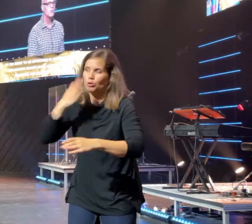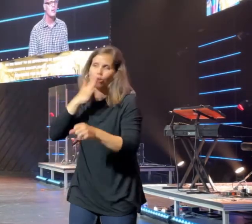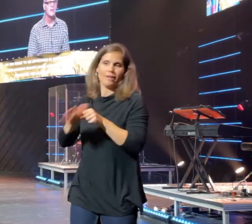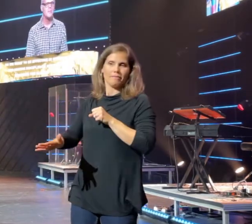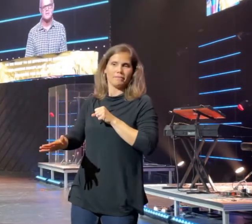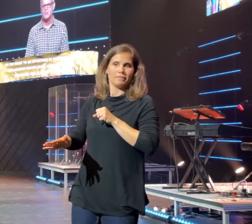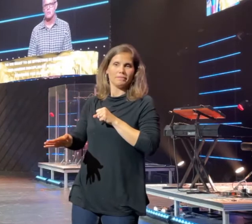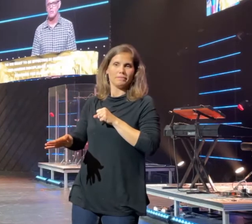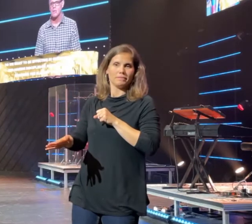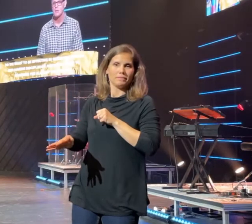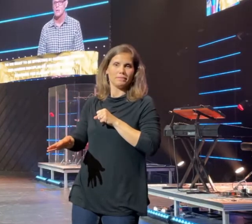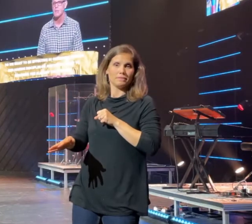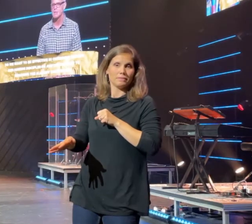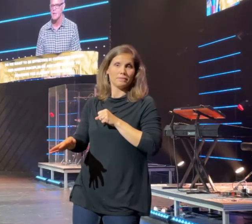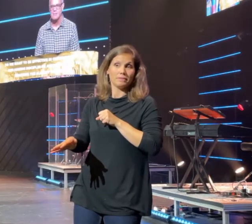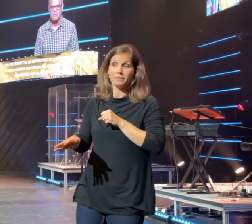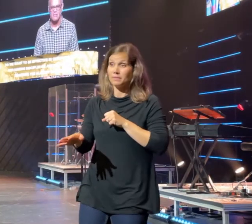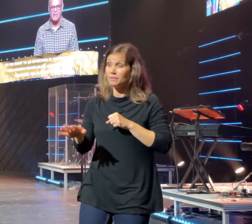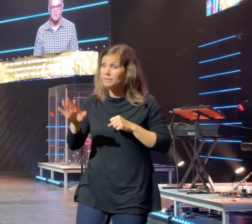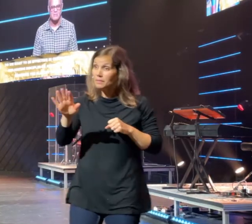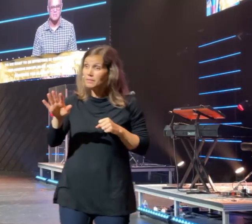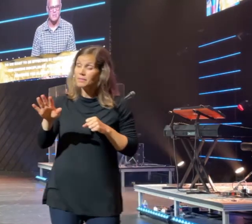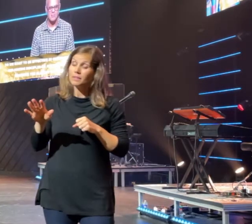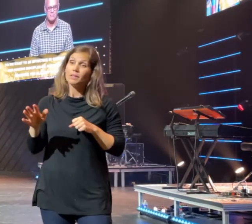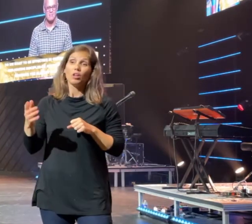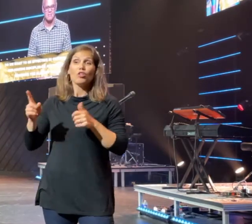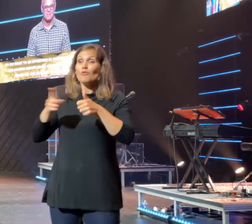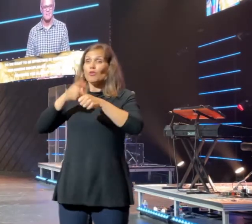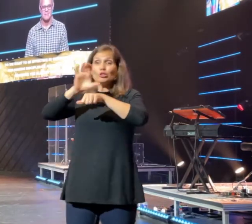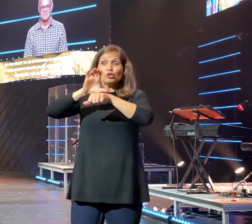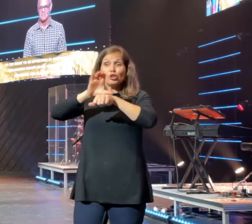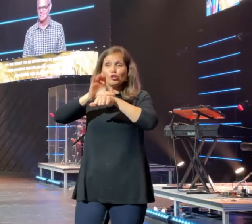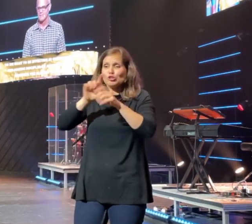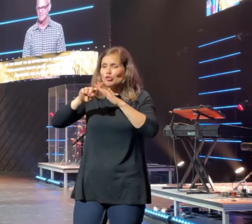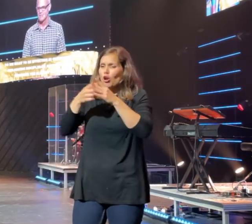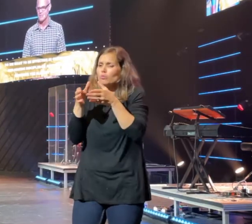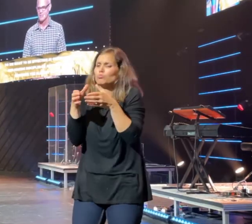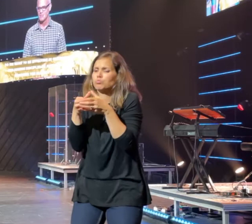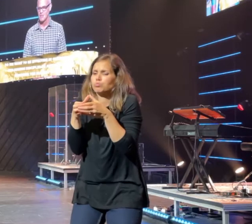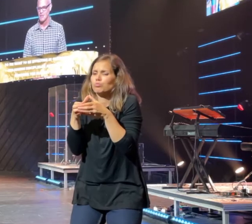grew not by two or three, by 10,000 people.